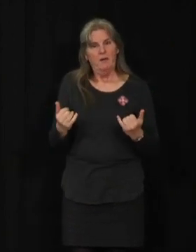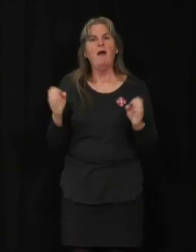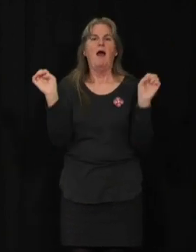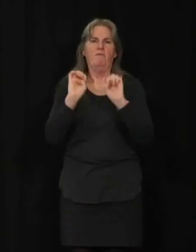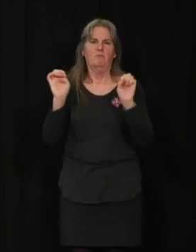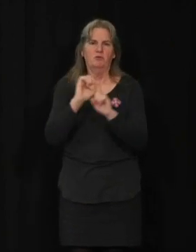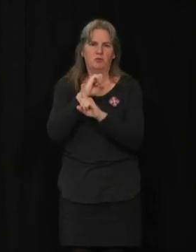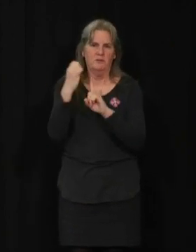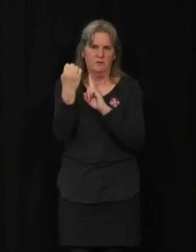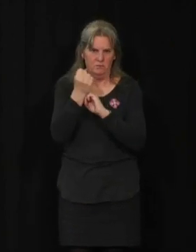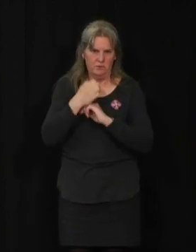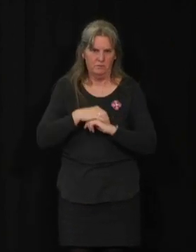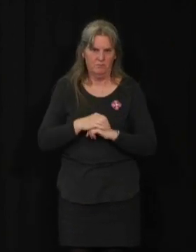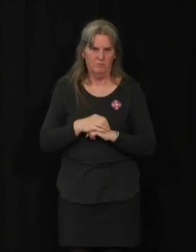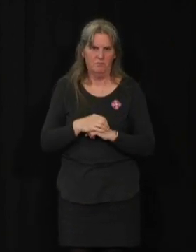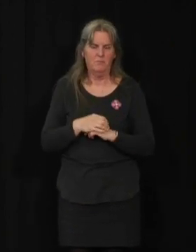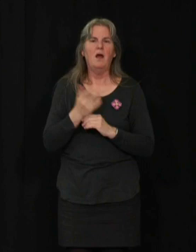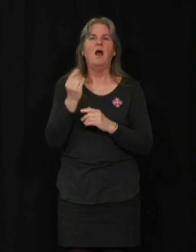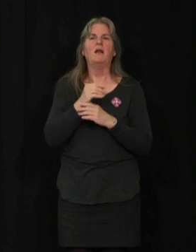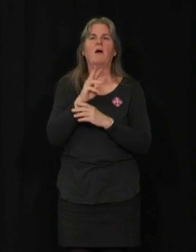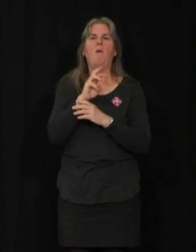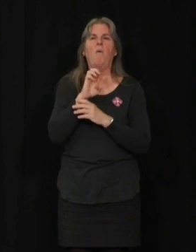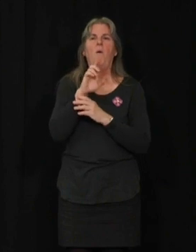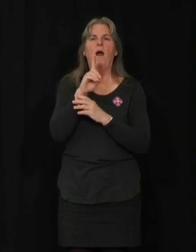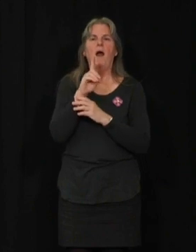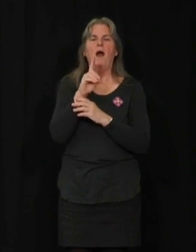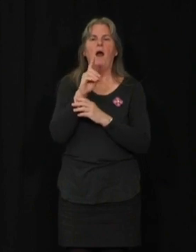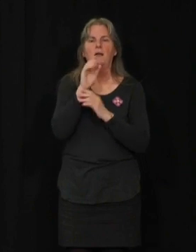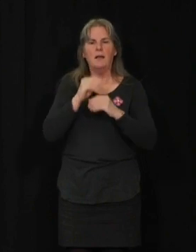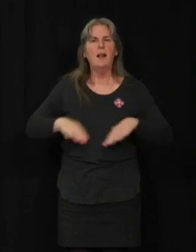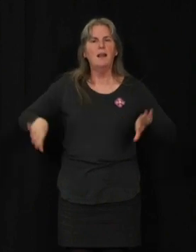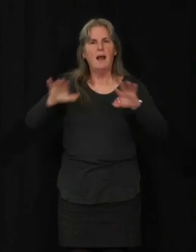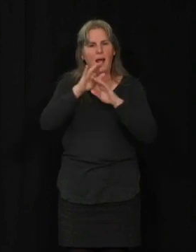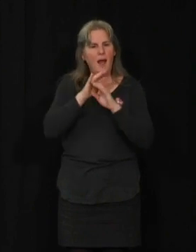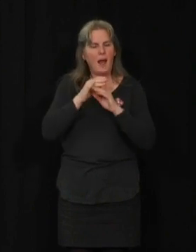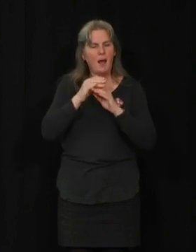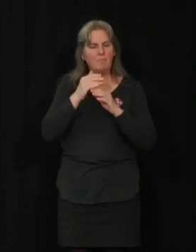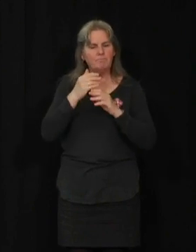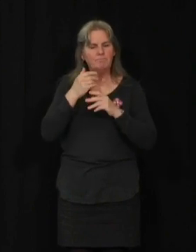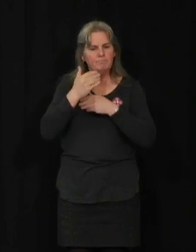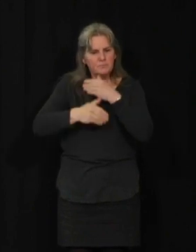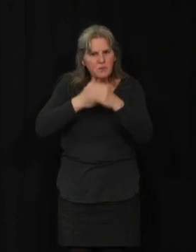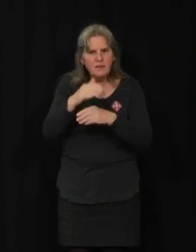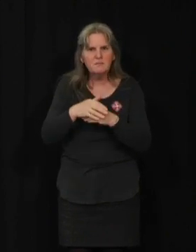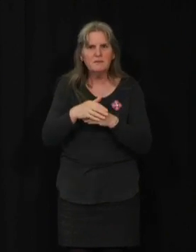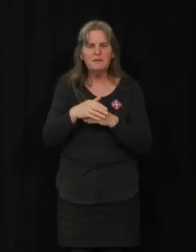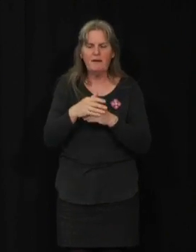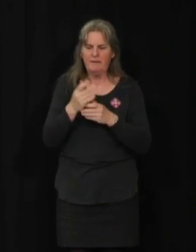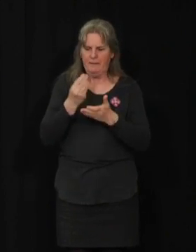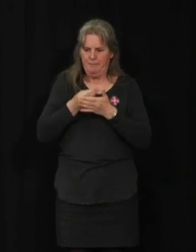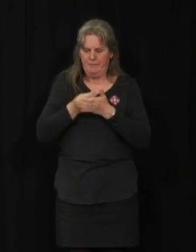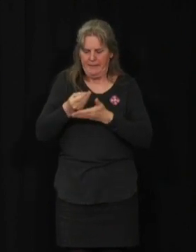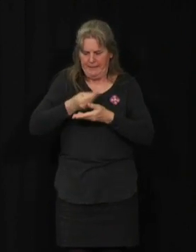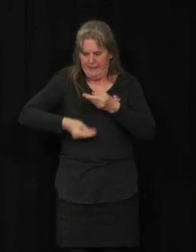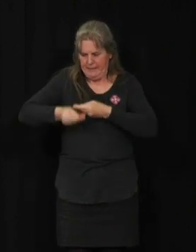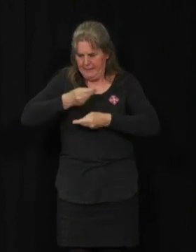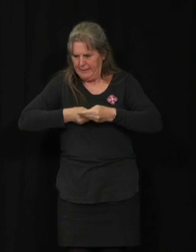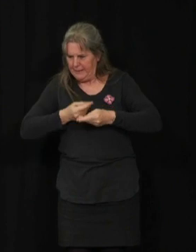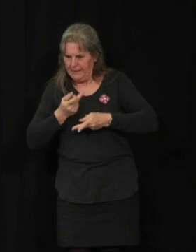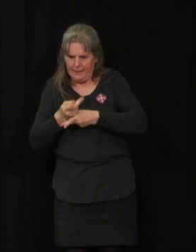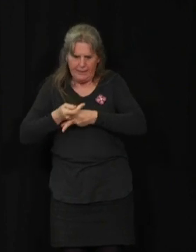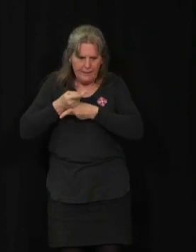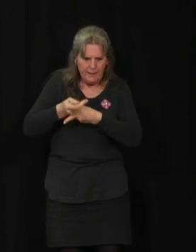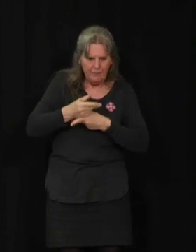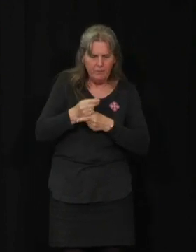with wildland fire management. With that process, the scrutiny of the spending that we have to do in an emergency situation